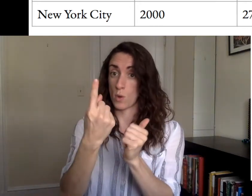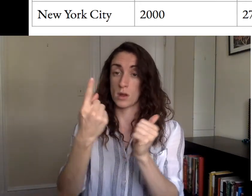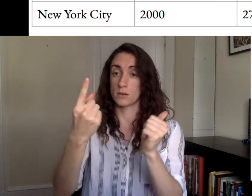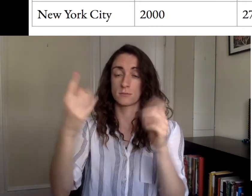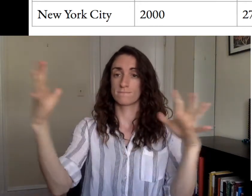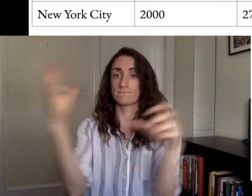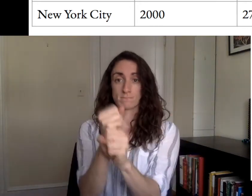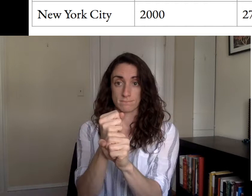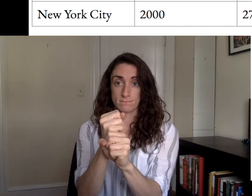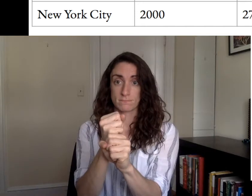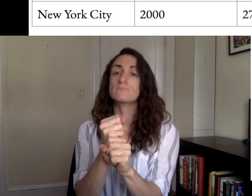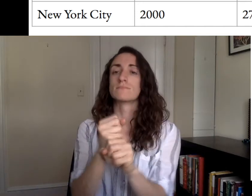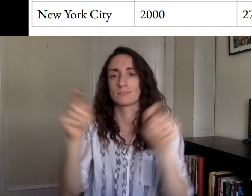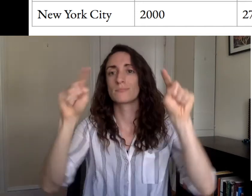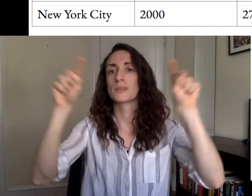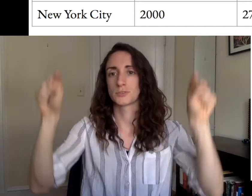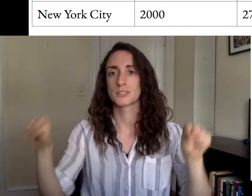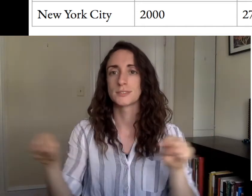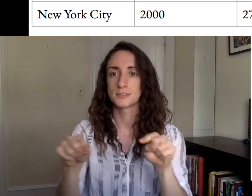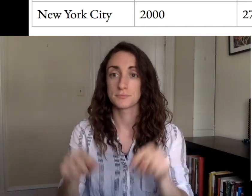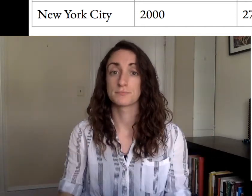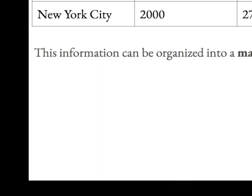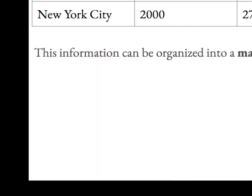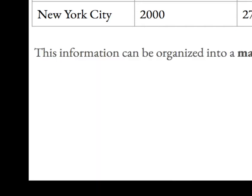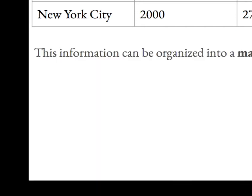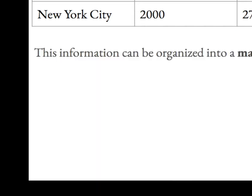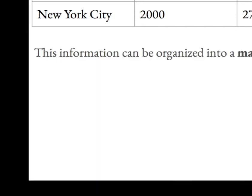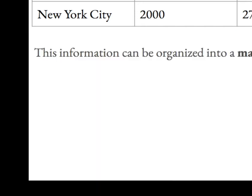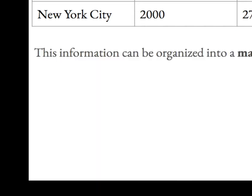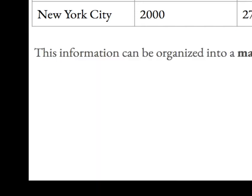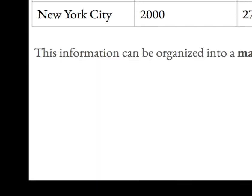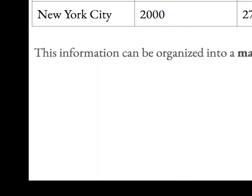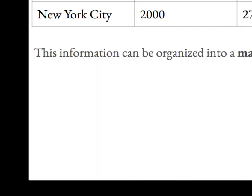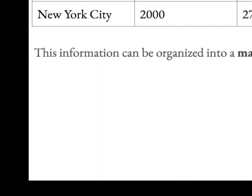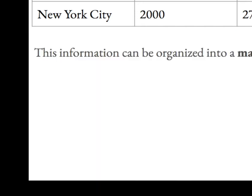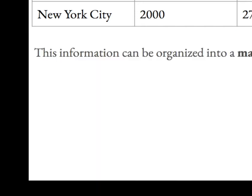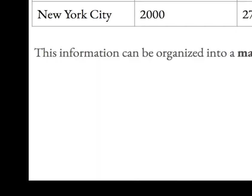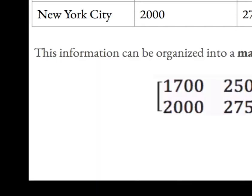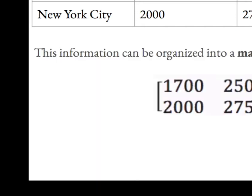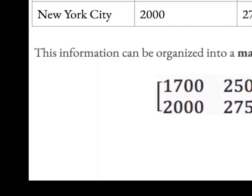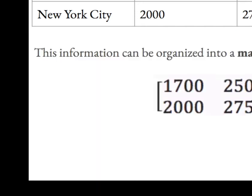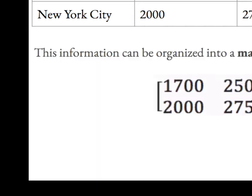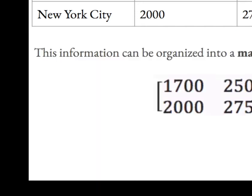But we can also represent all that information in one matrix.